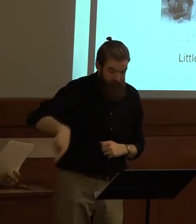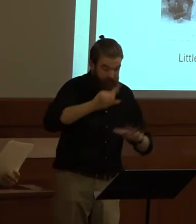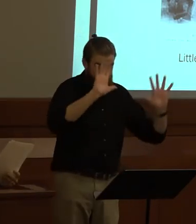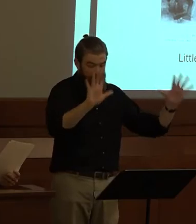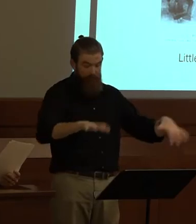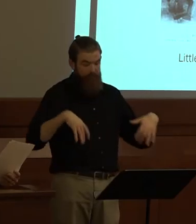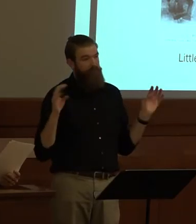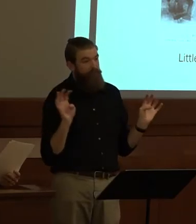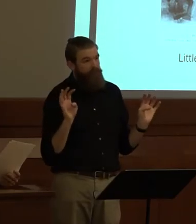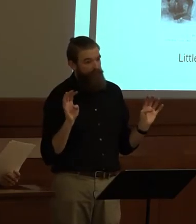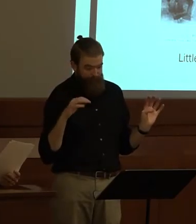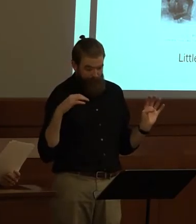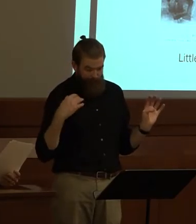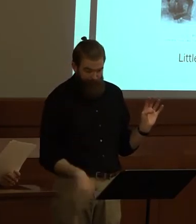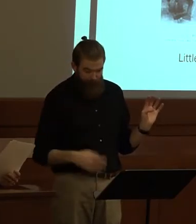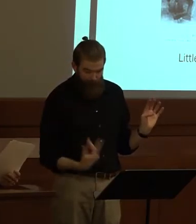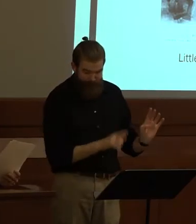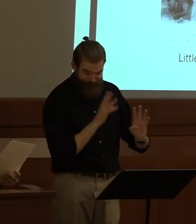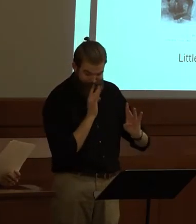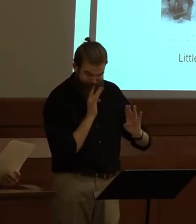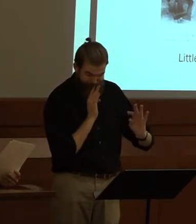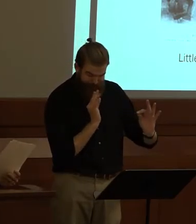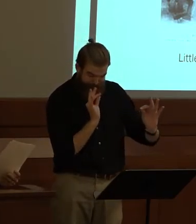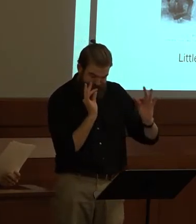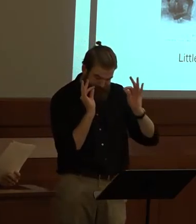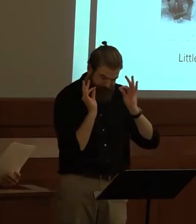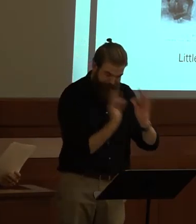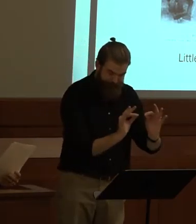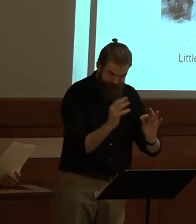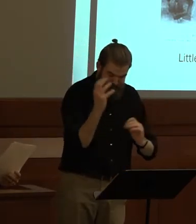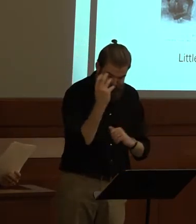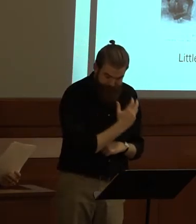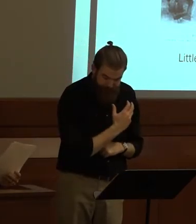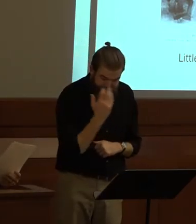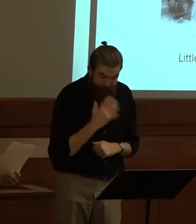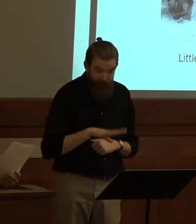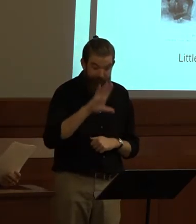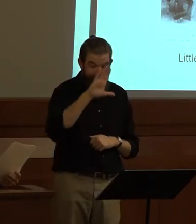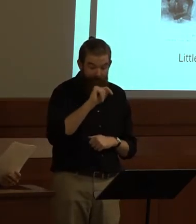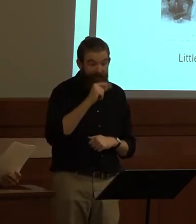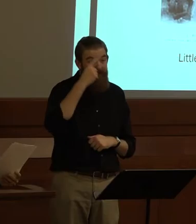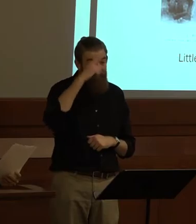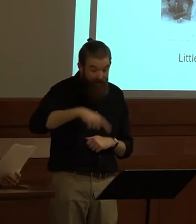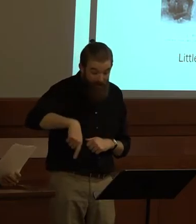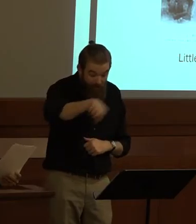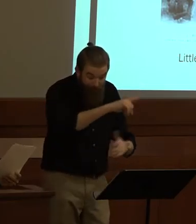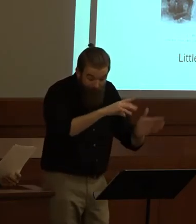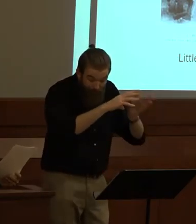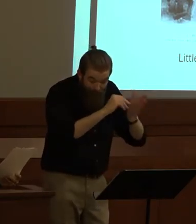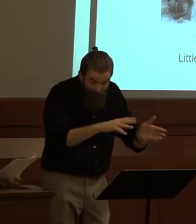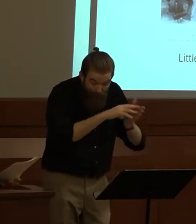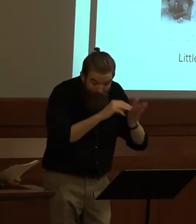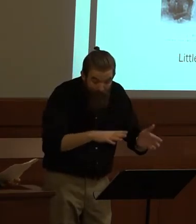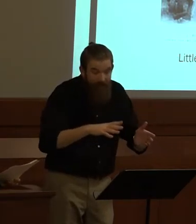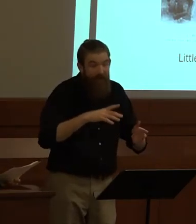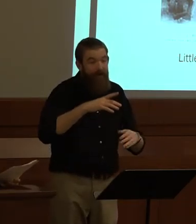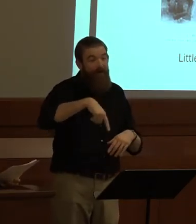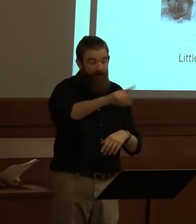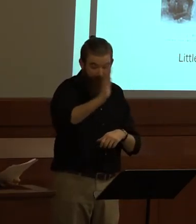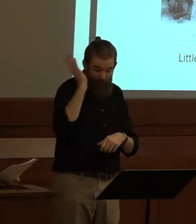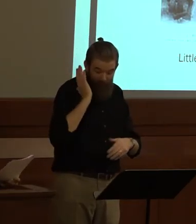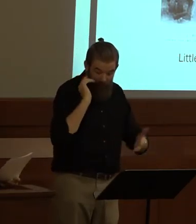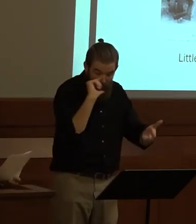Remarkably, in the context of society at large, sign language did not yet register as a true language even to La